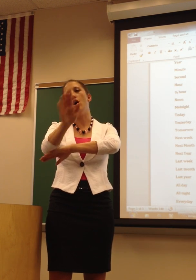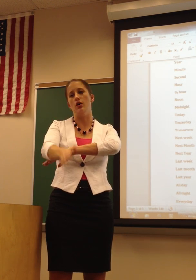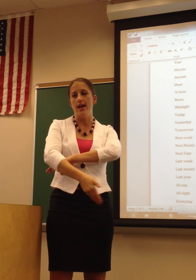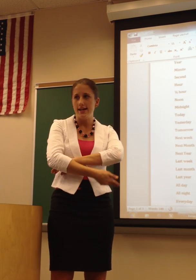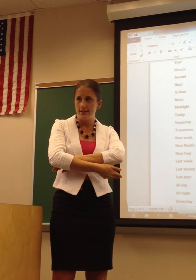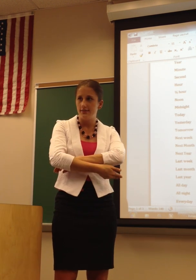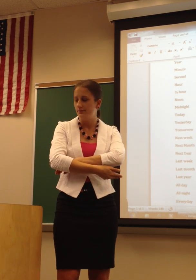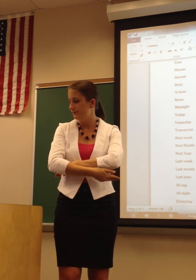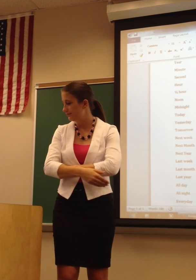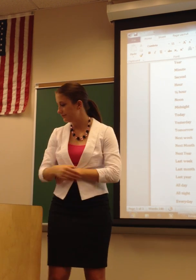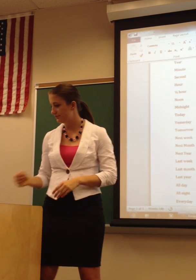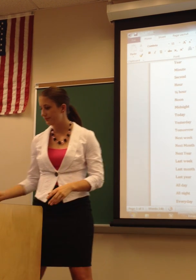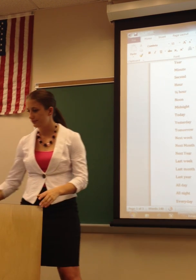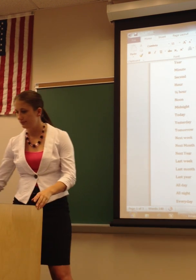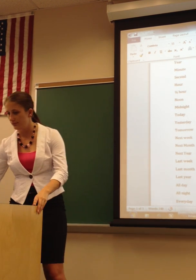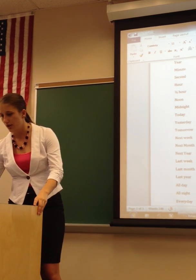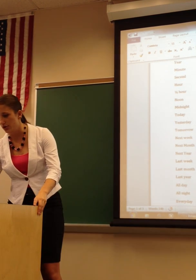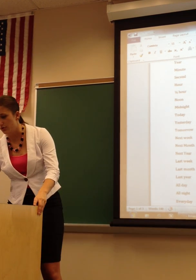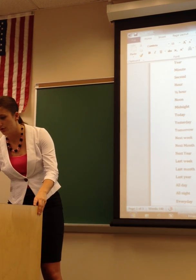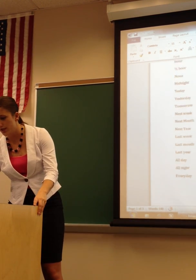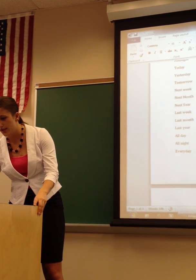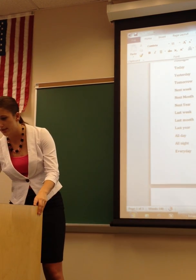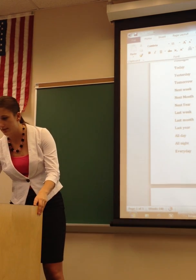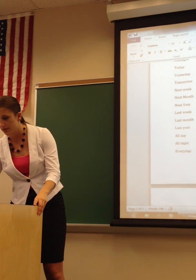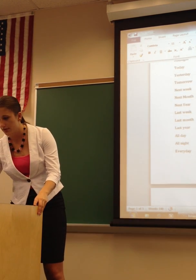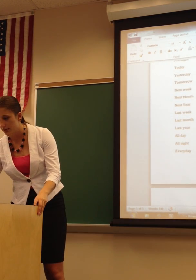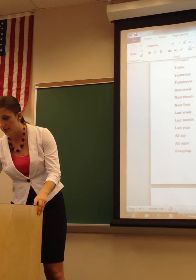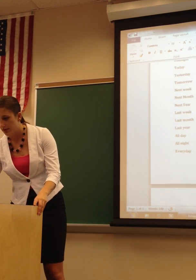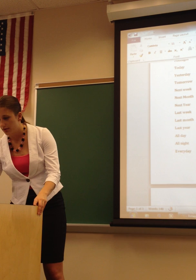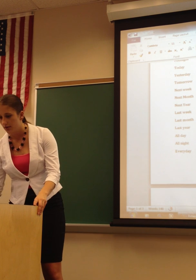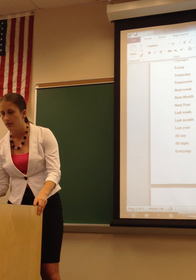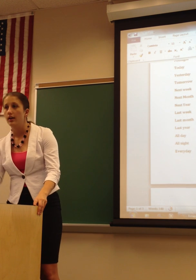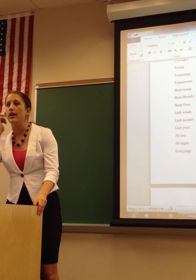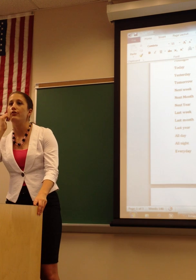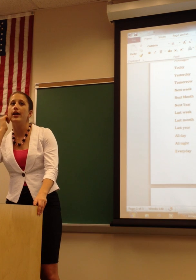All night. All night, every day. Every day.